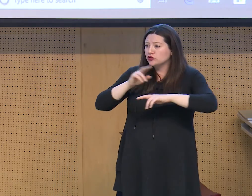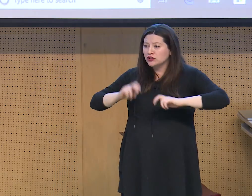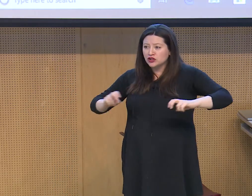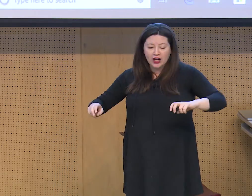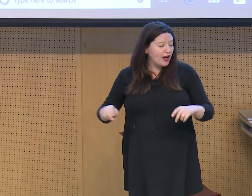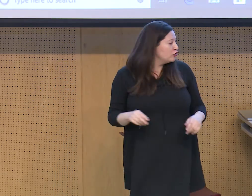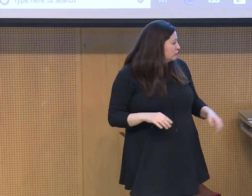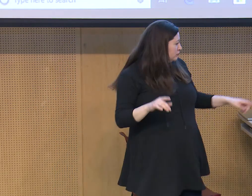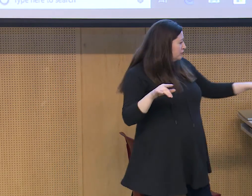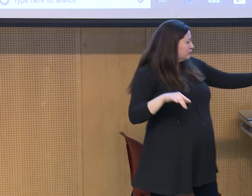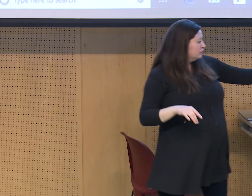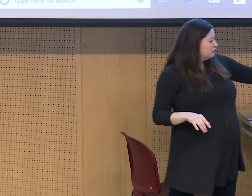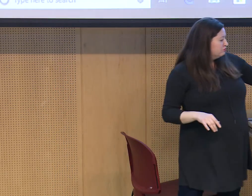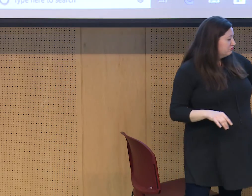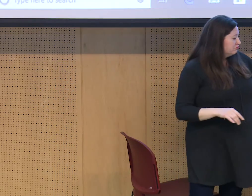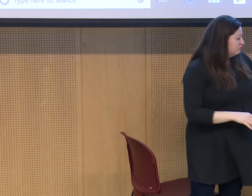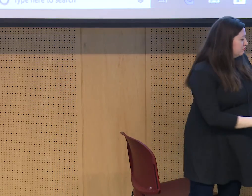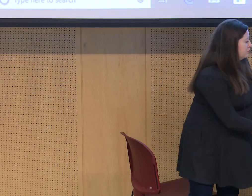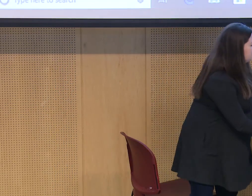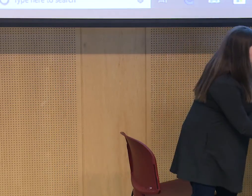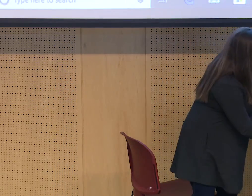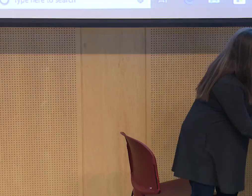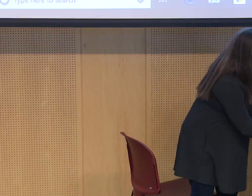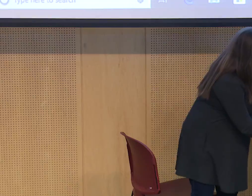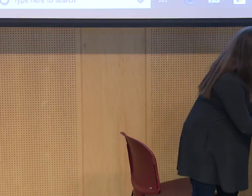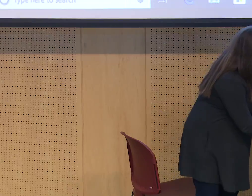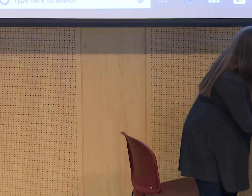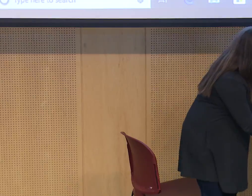whiteboard or the really nice tables and chairs.